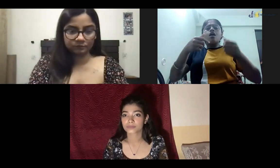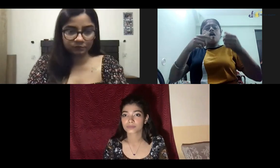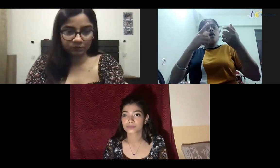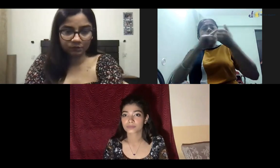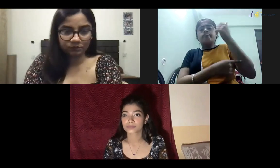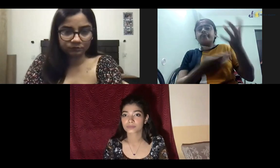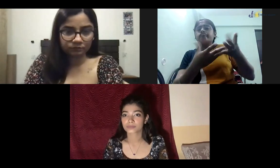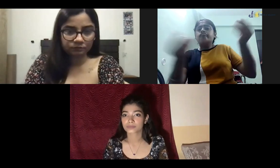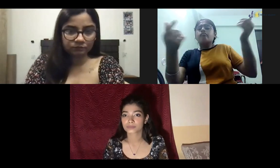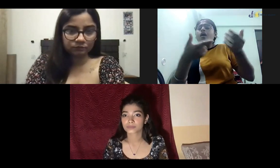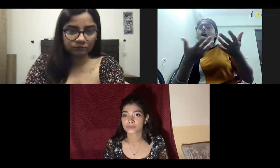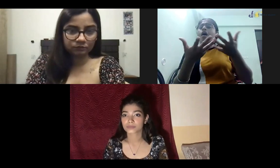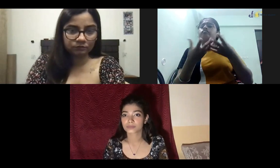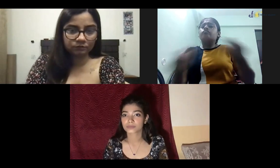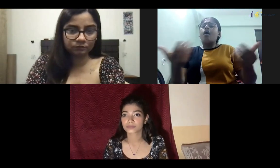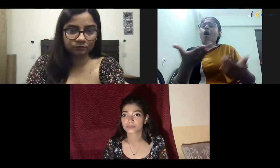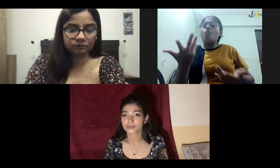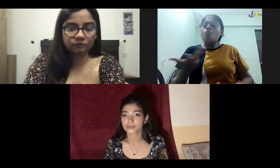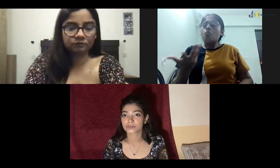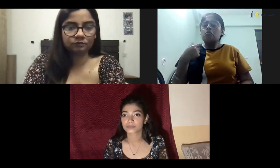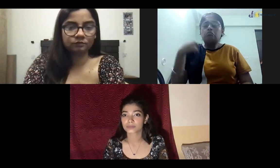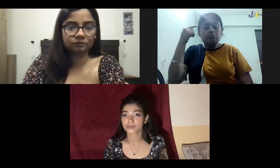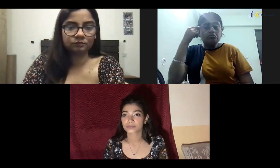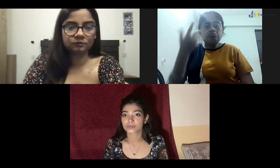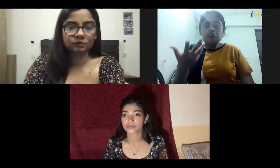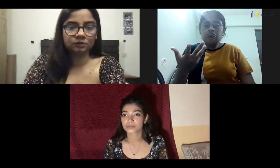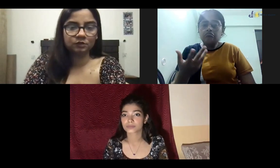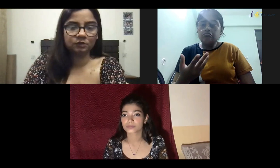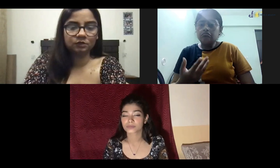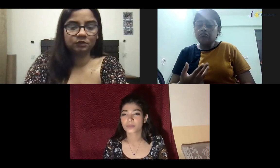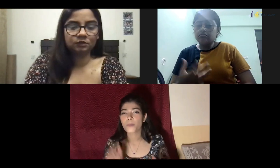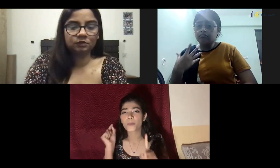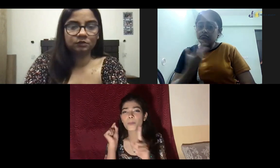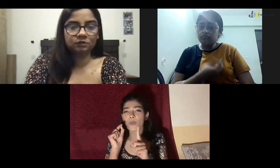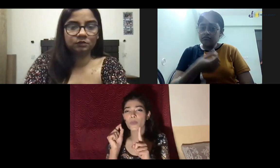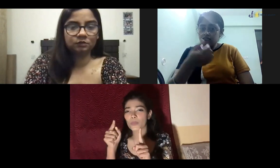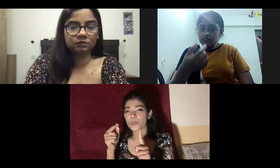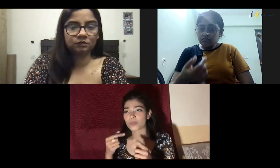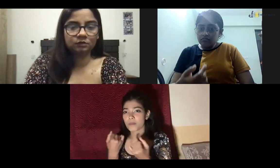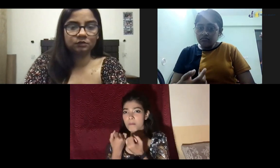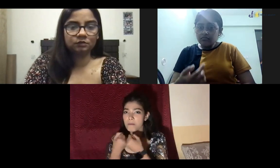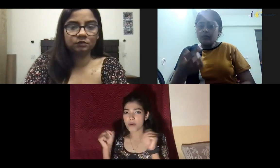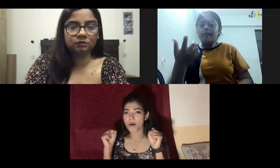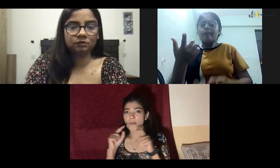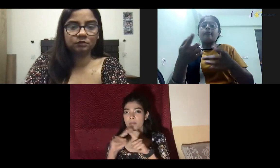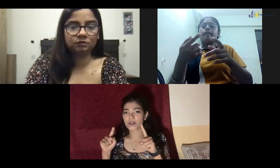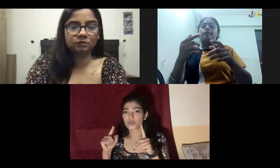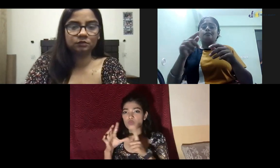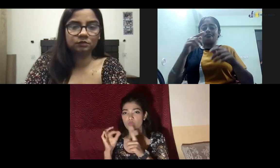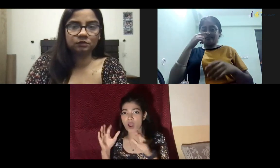some places, there are some people who were brave enough, but after that they're just missing. So